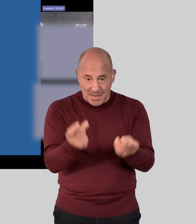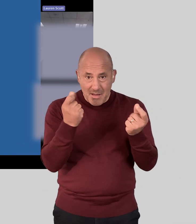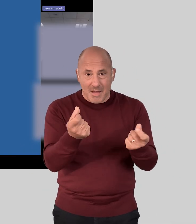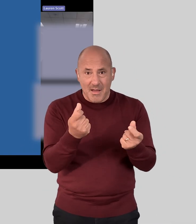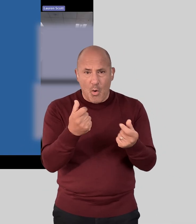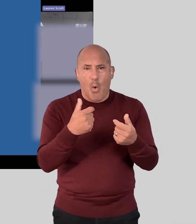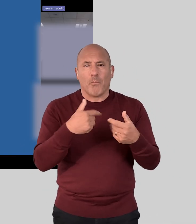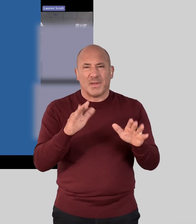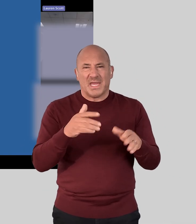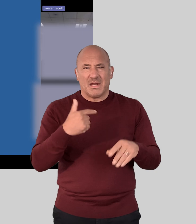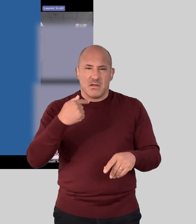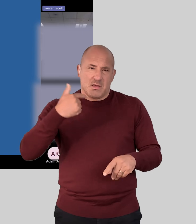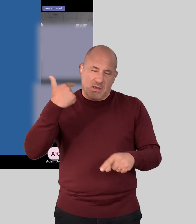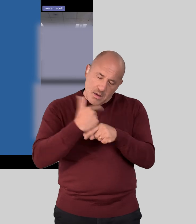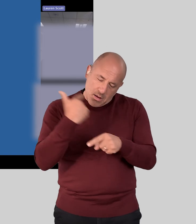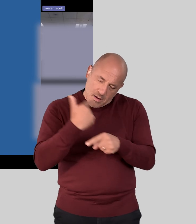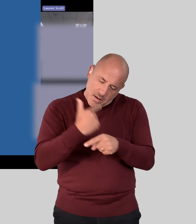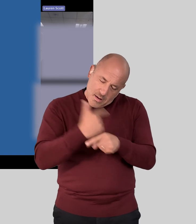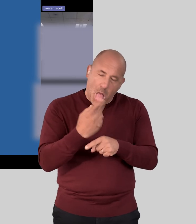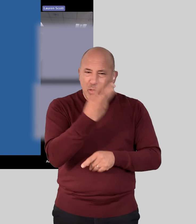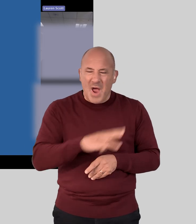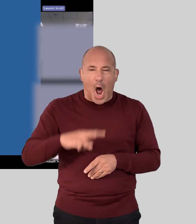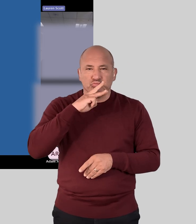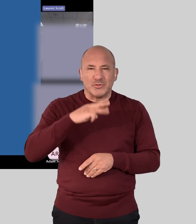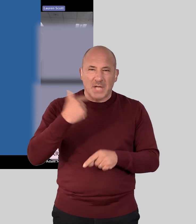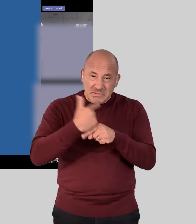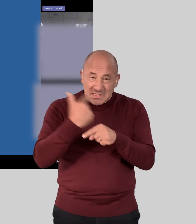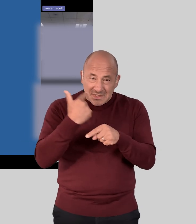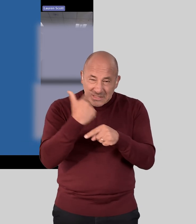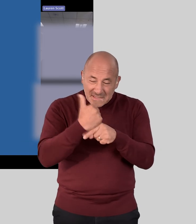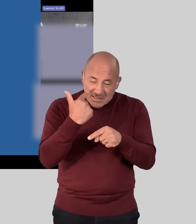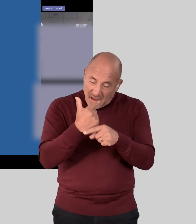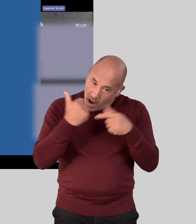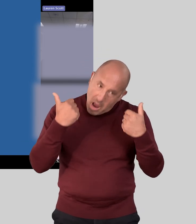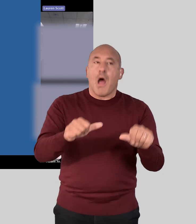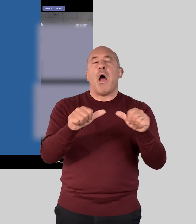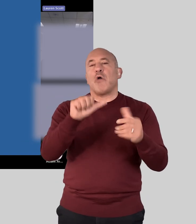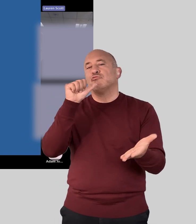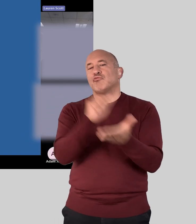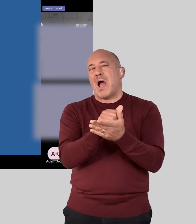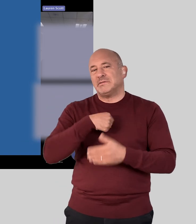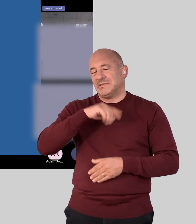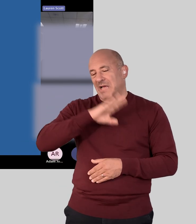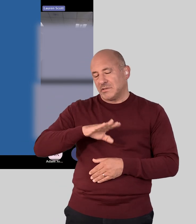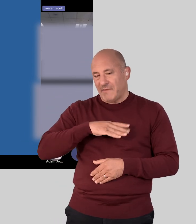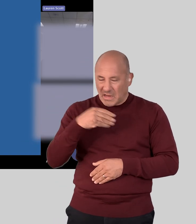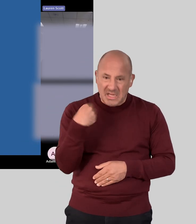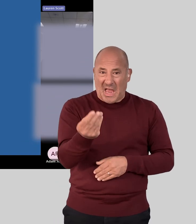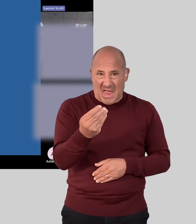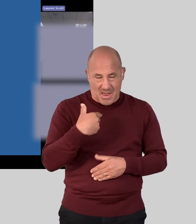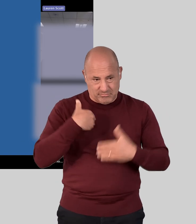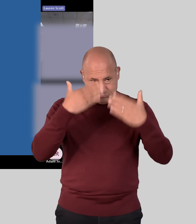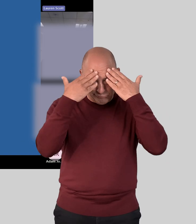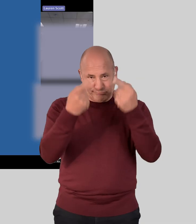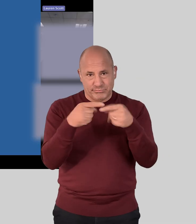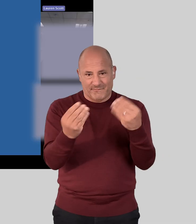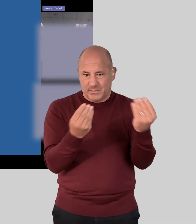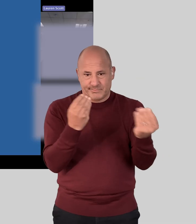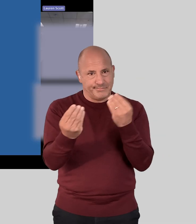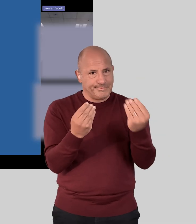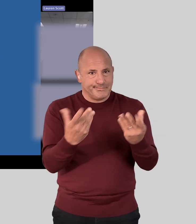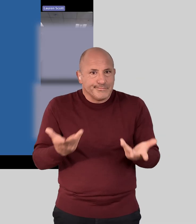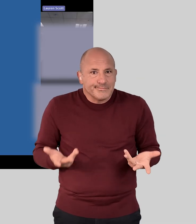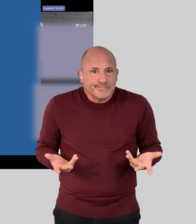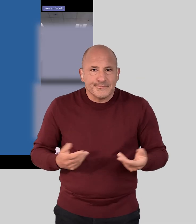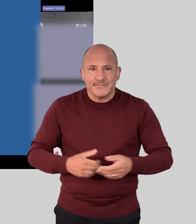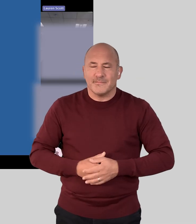submitted for an online battle is kind of in that moment, or you've taken like 300 attempts to hit that music in that